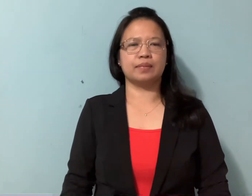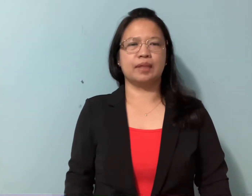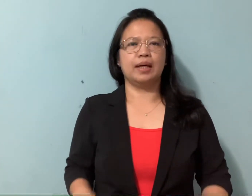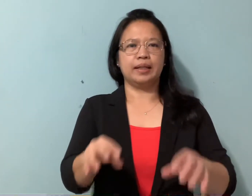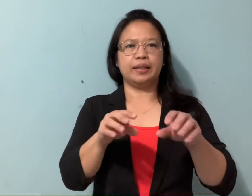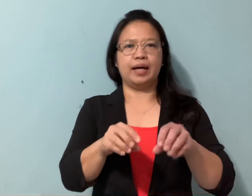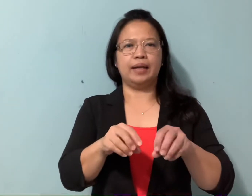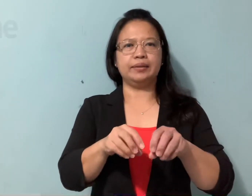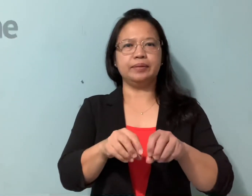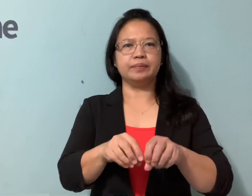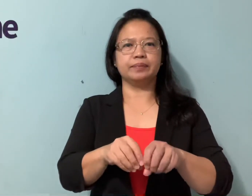None,